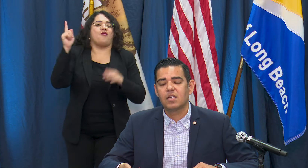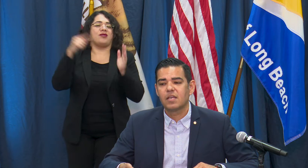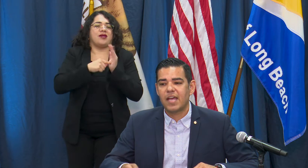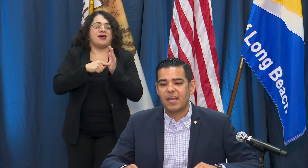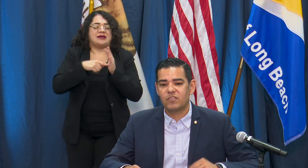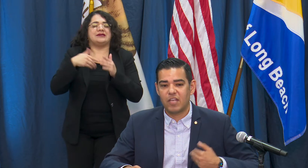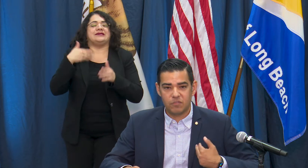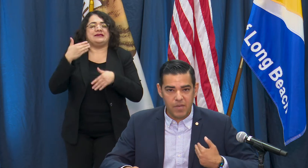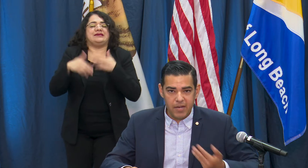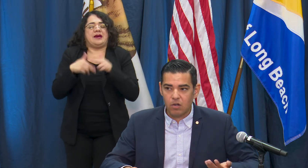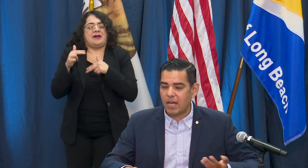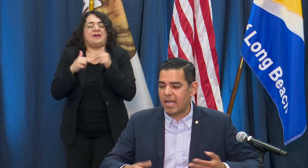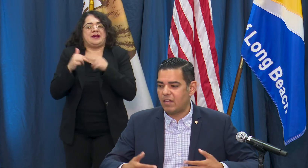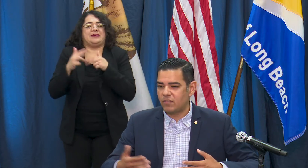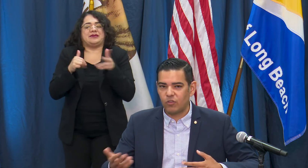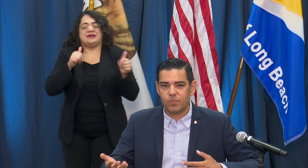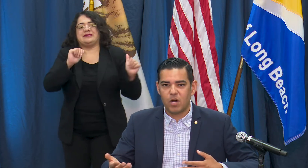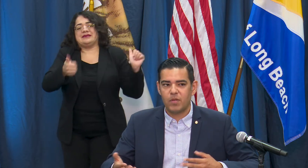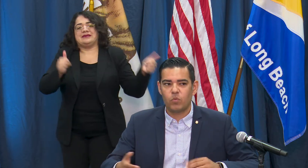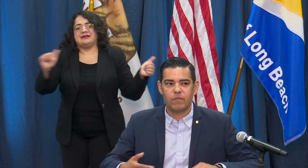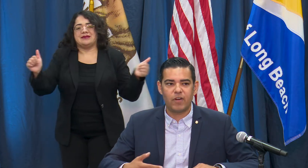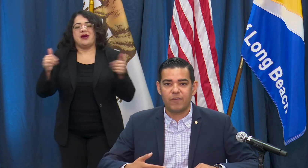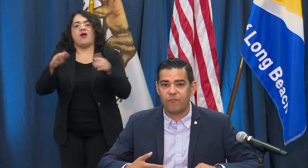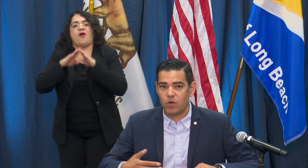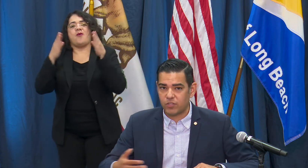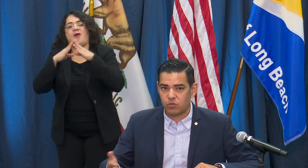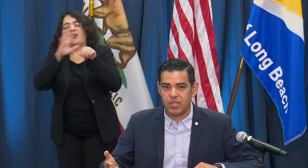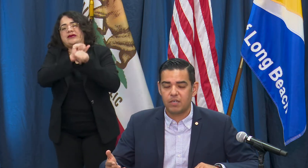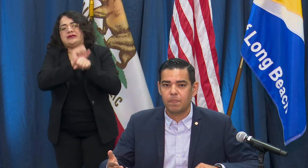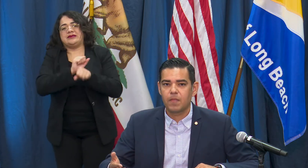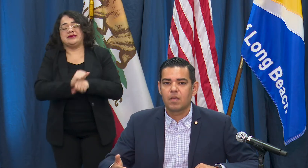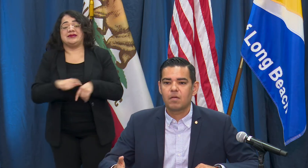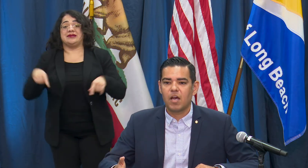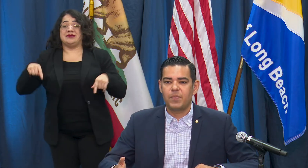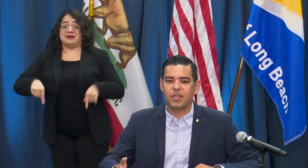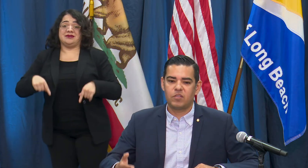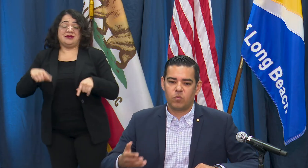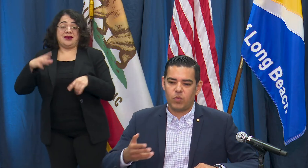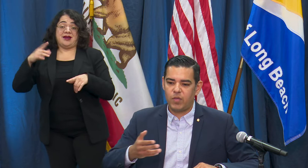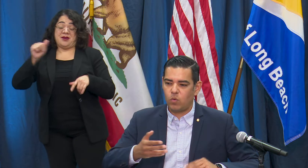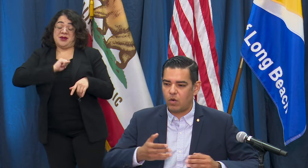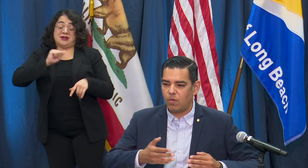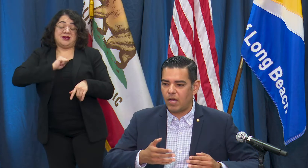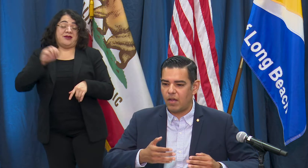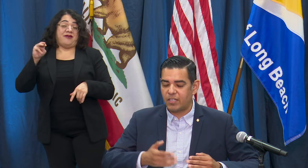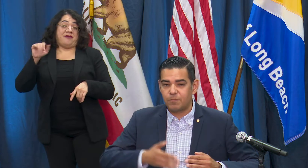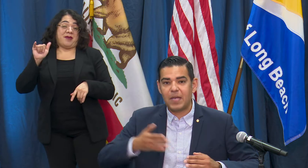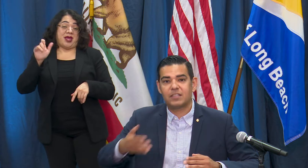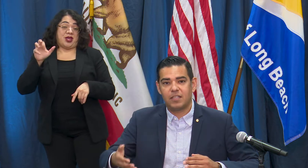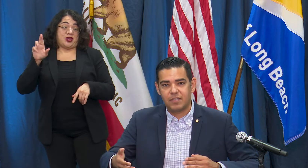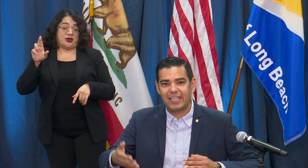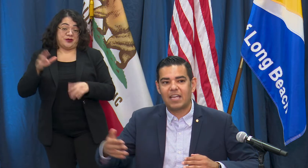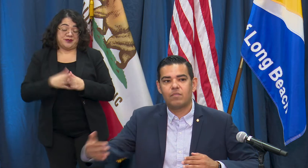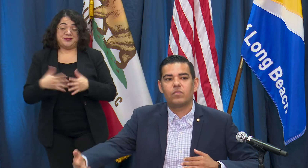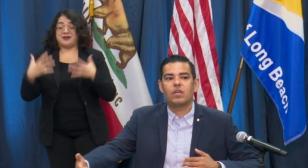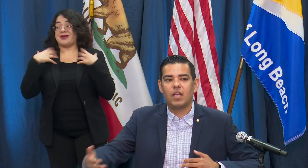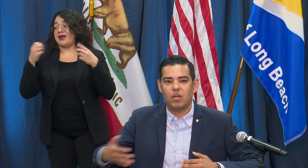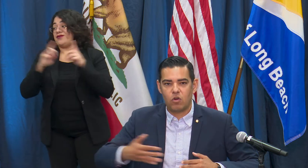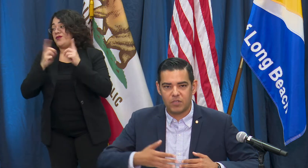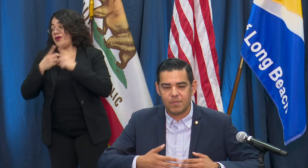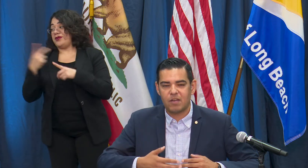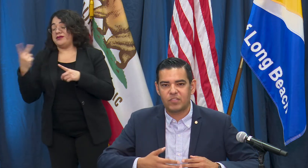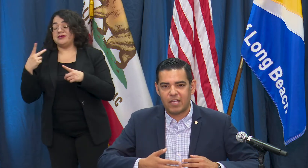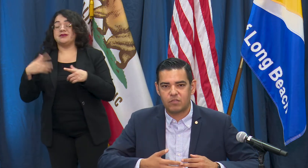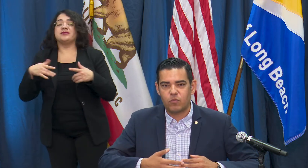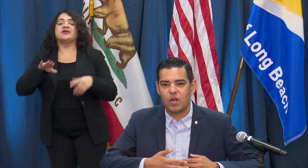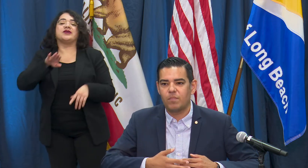community, and as mayor and as a health department, we were very frustrated because we were expected to get an